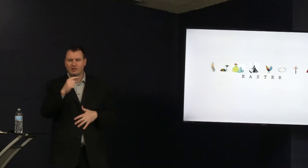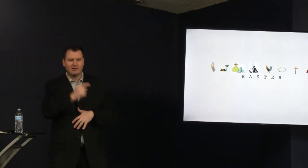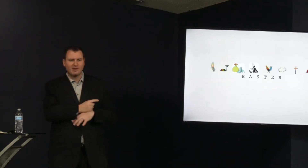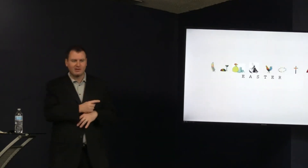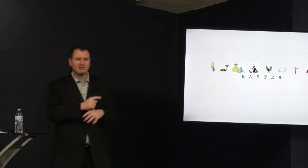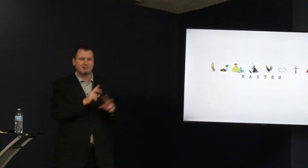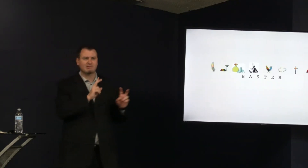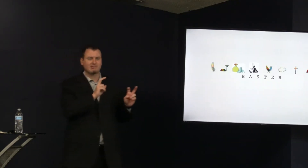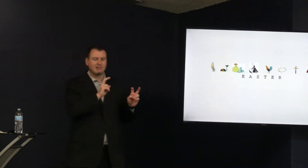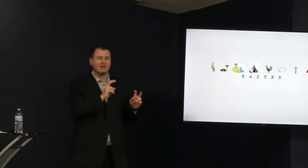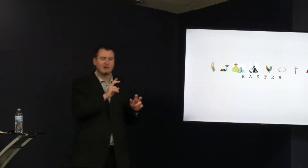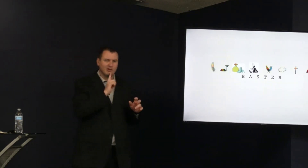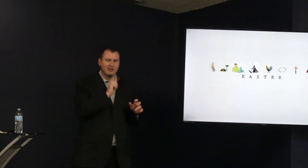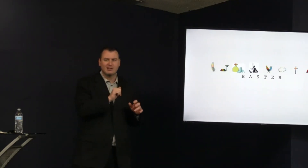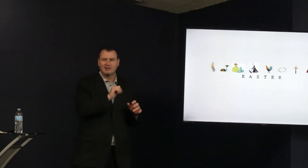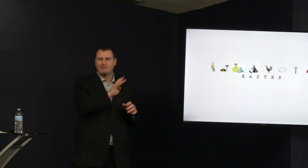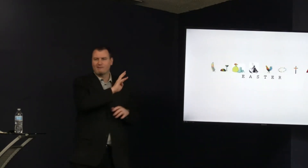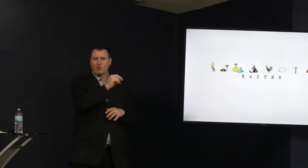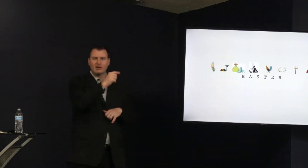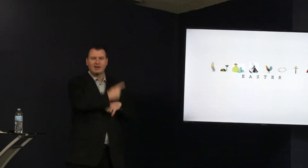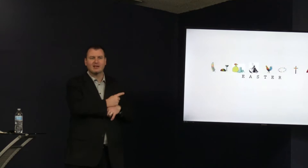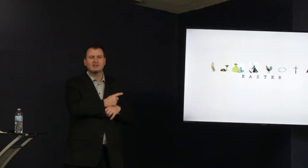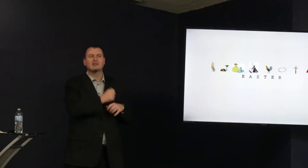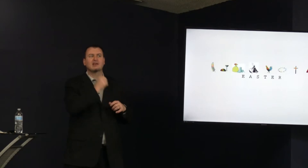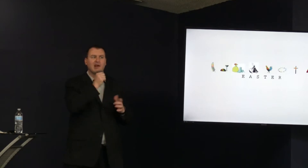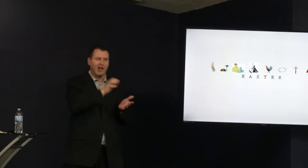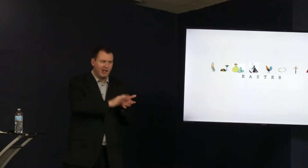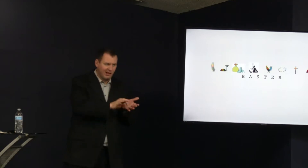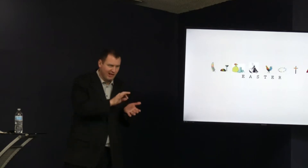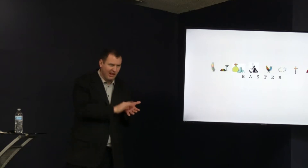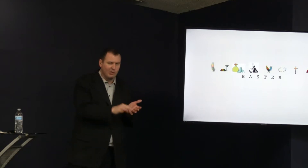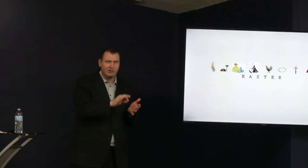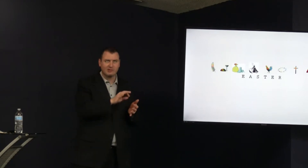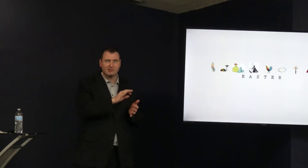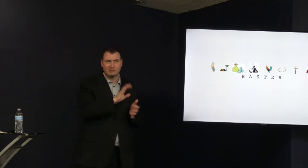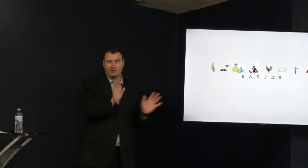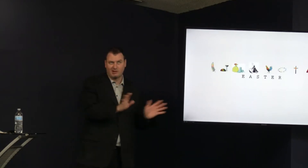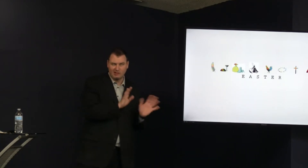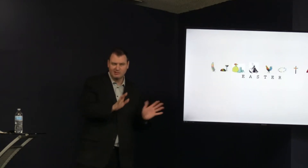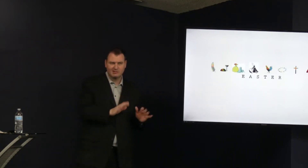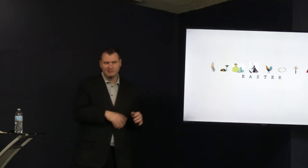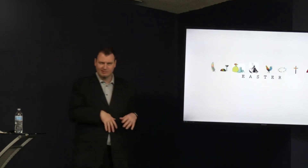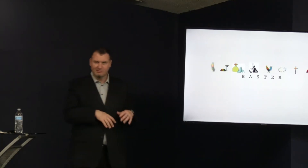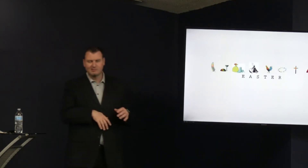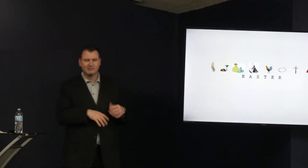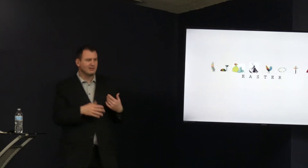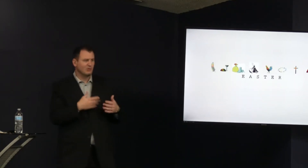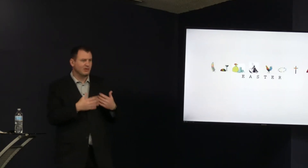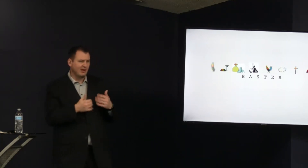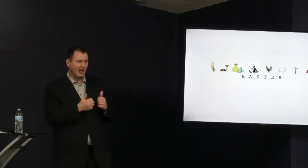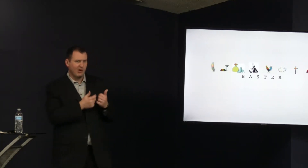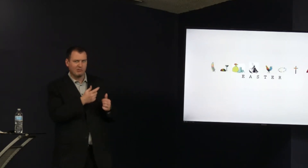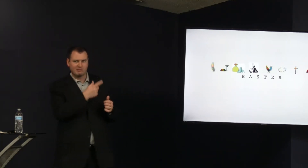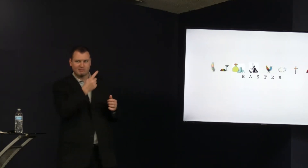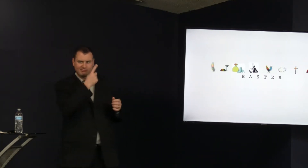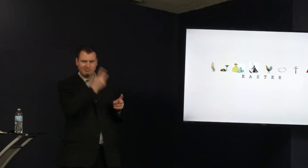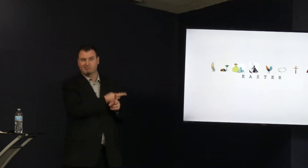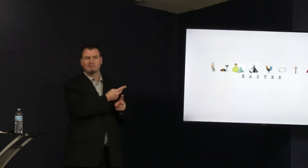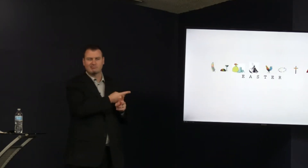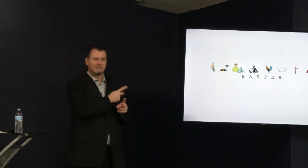days, and that's what that is. The 40 days, not counting Sundays. I don't